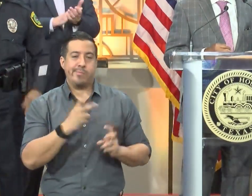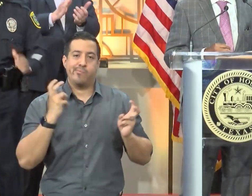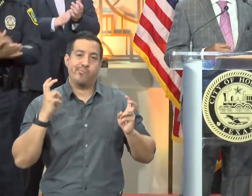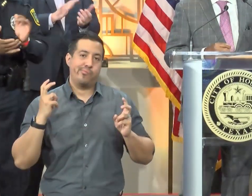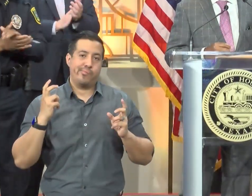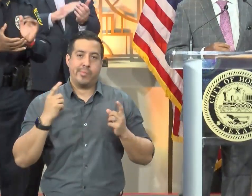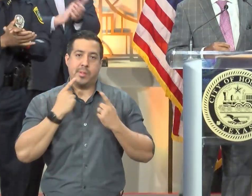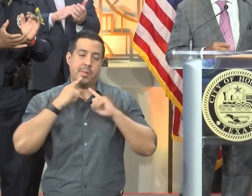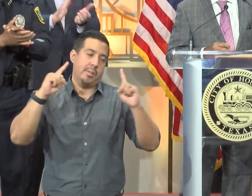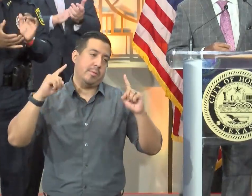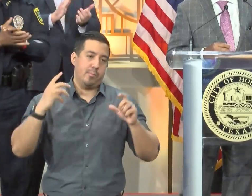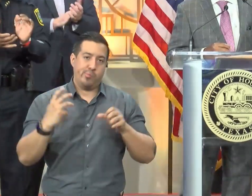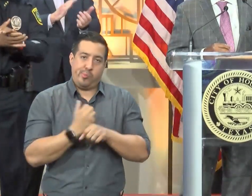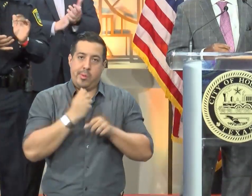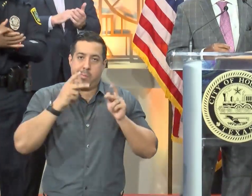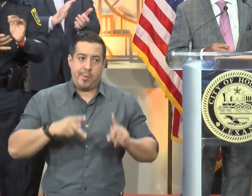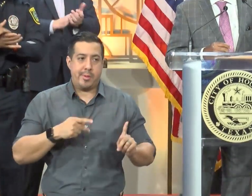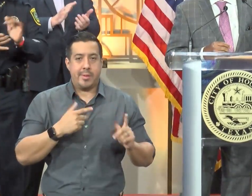You know.